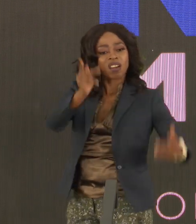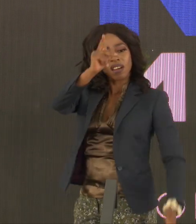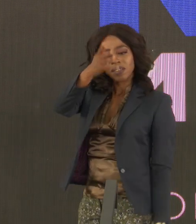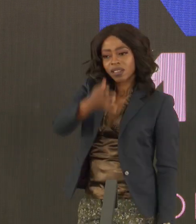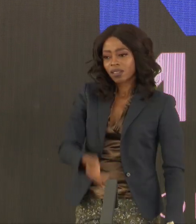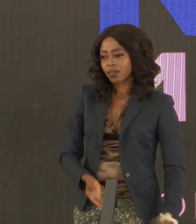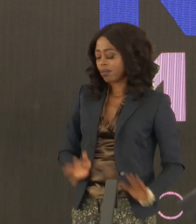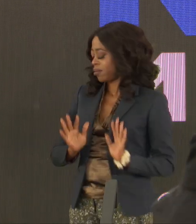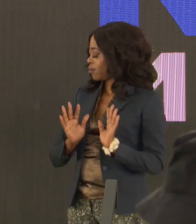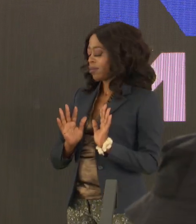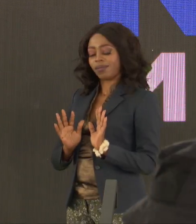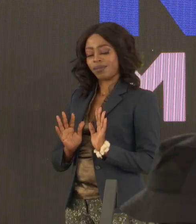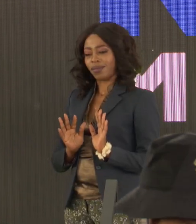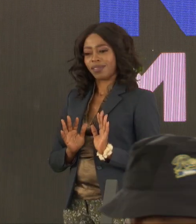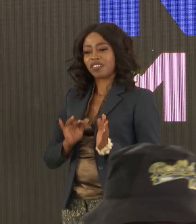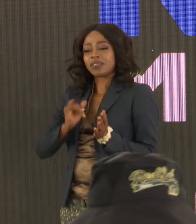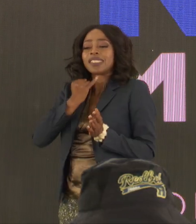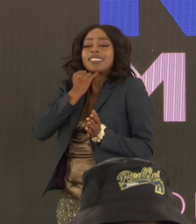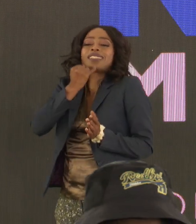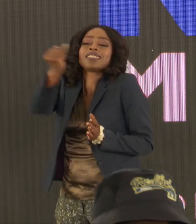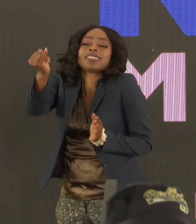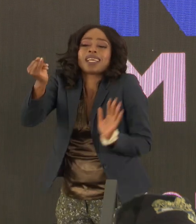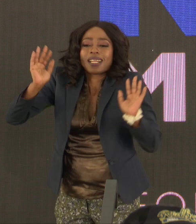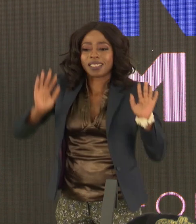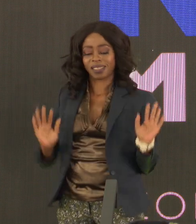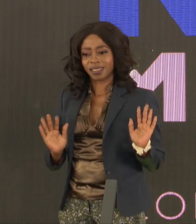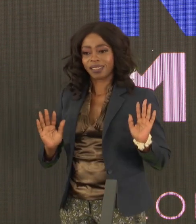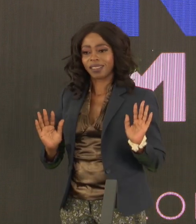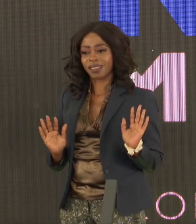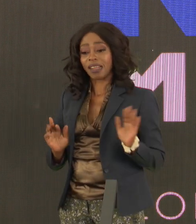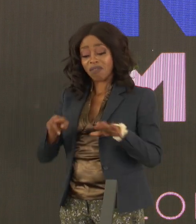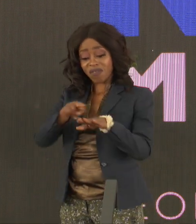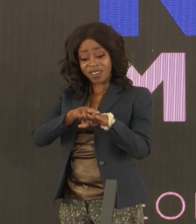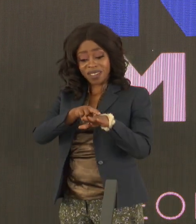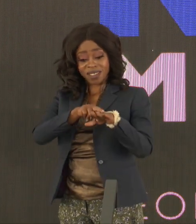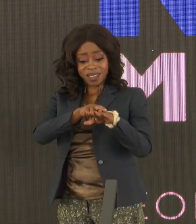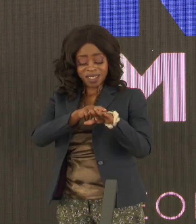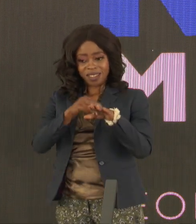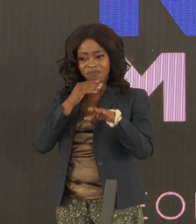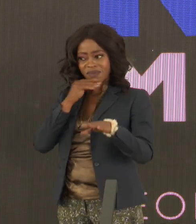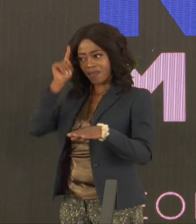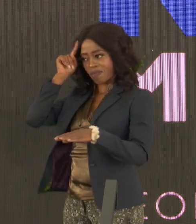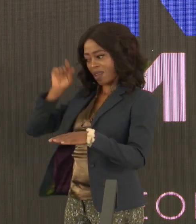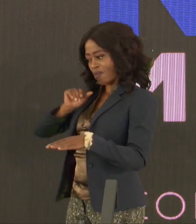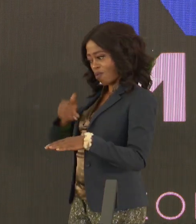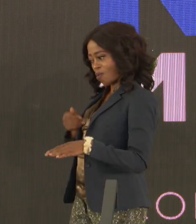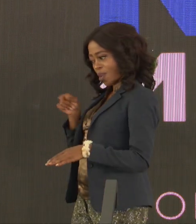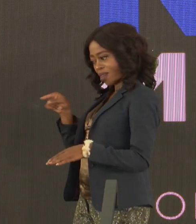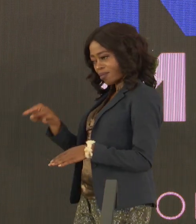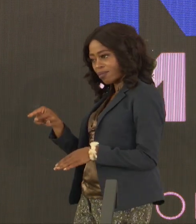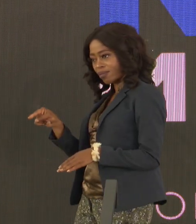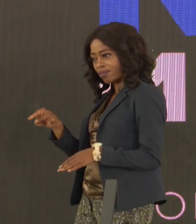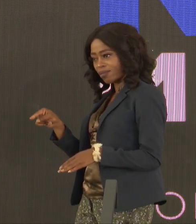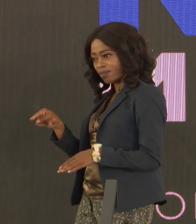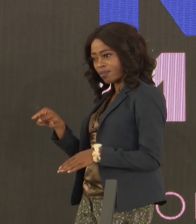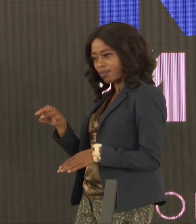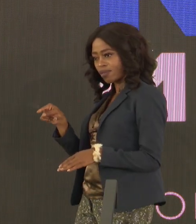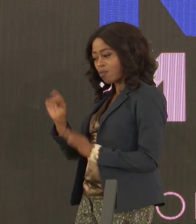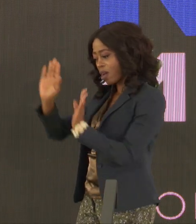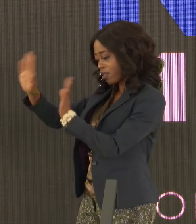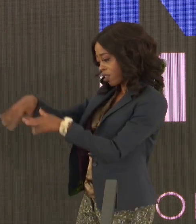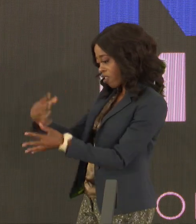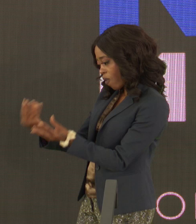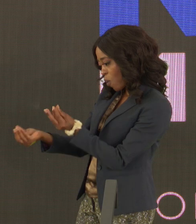word. That's an insult. Racism is that if you are a black woman, you have to leave your